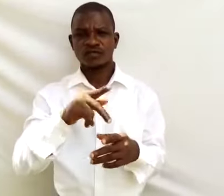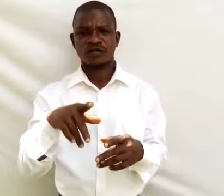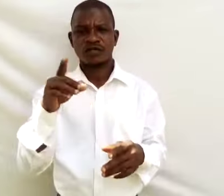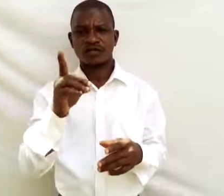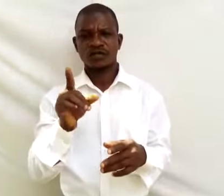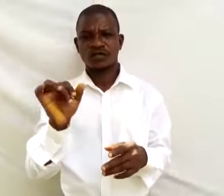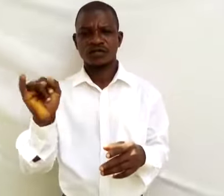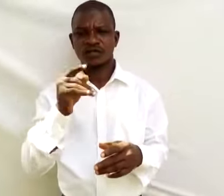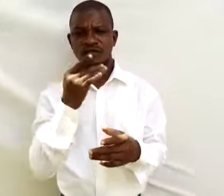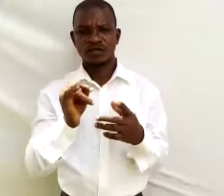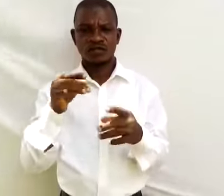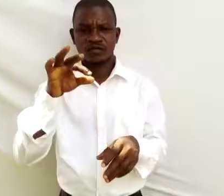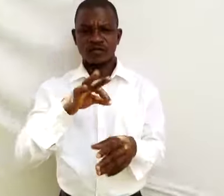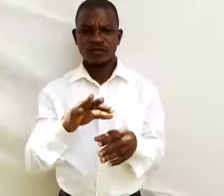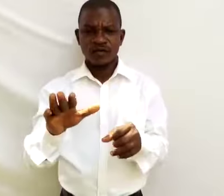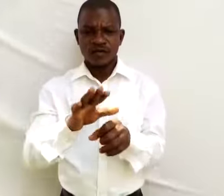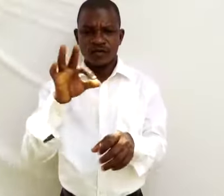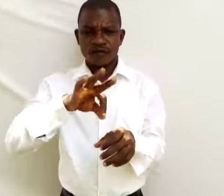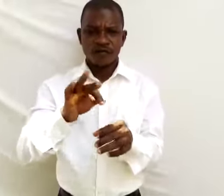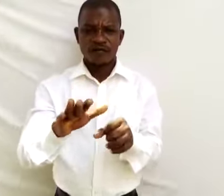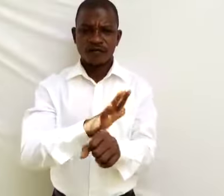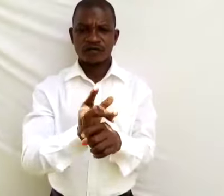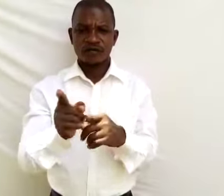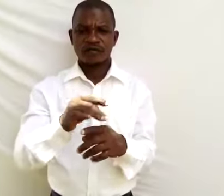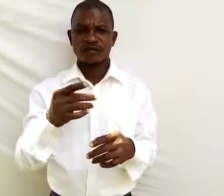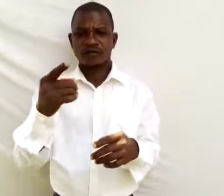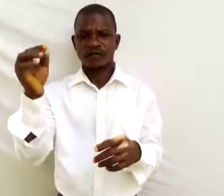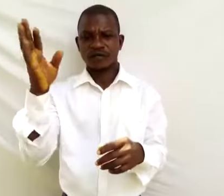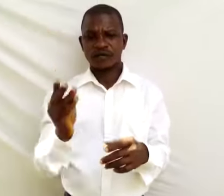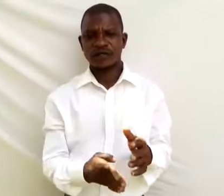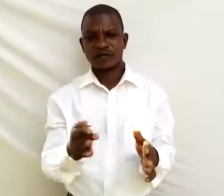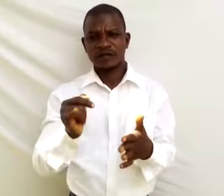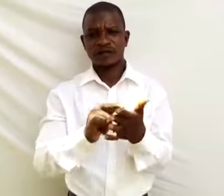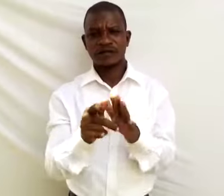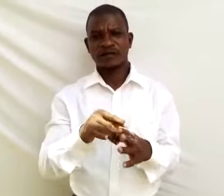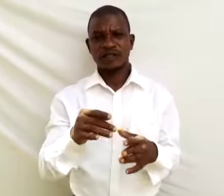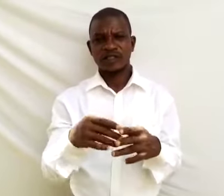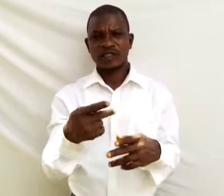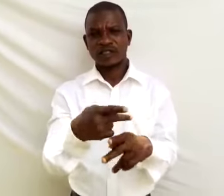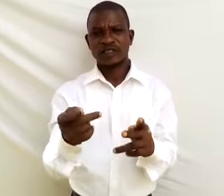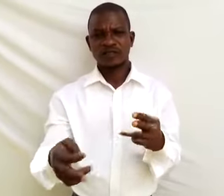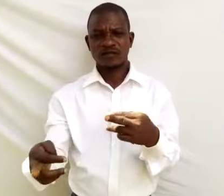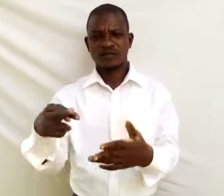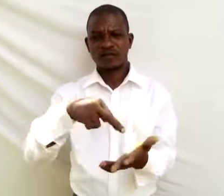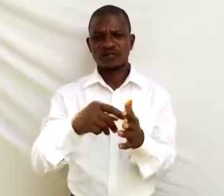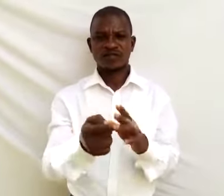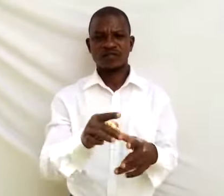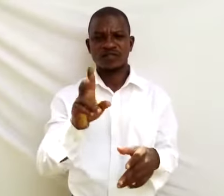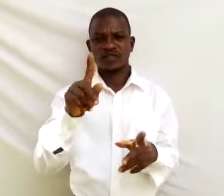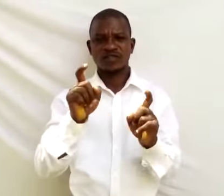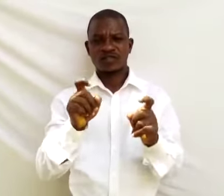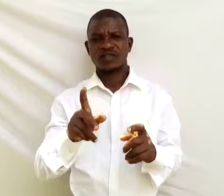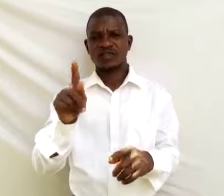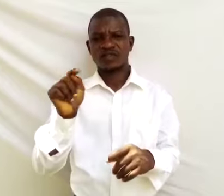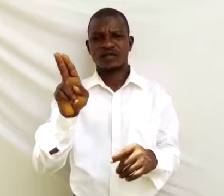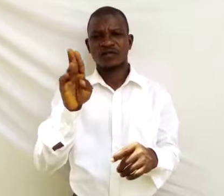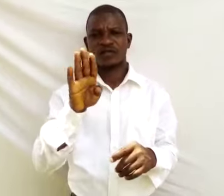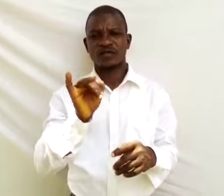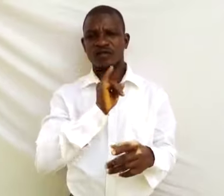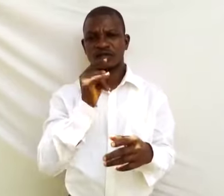to about halfway and the lid replaced immediately. Test tubes should be kept at a slant